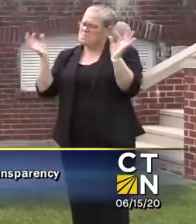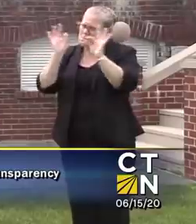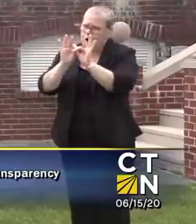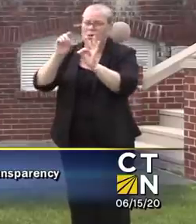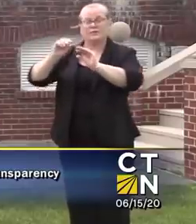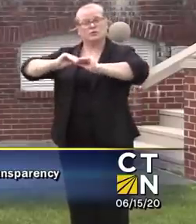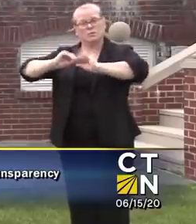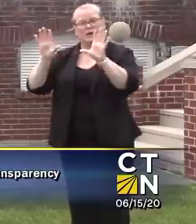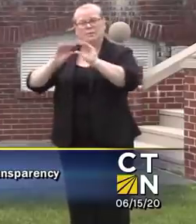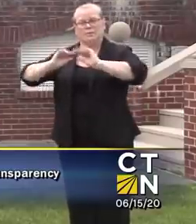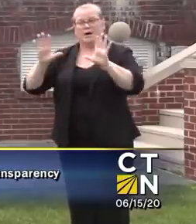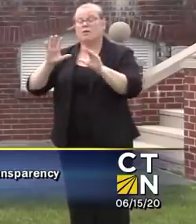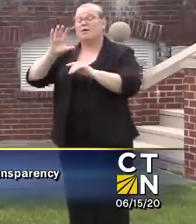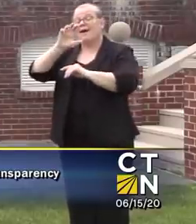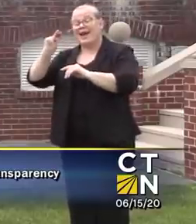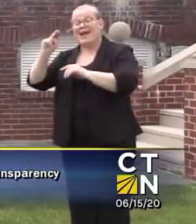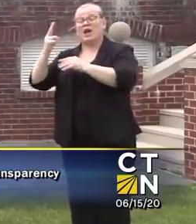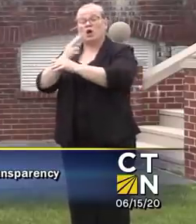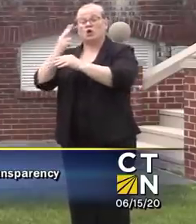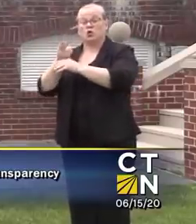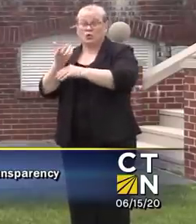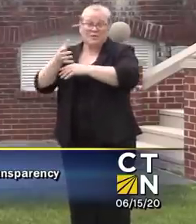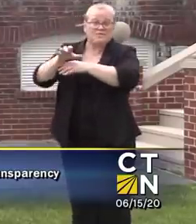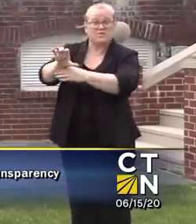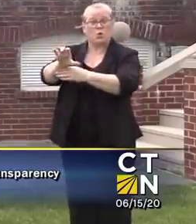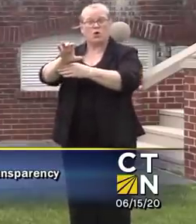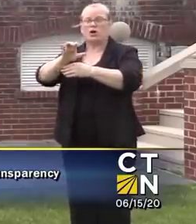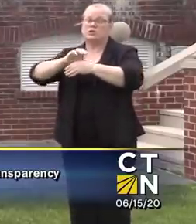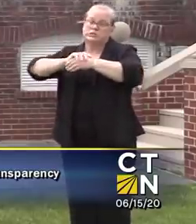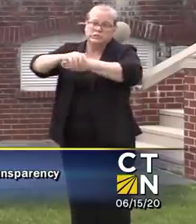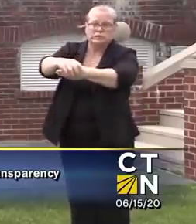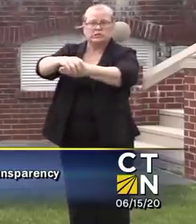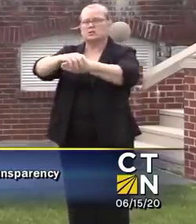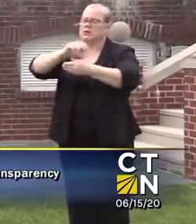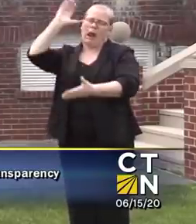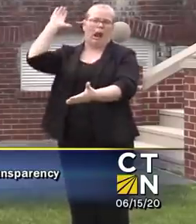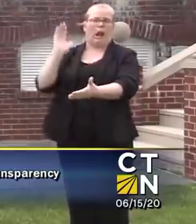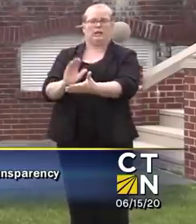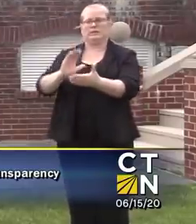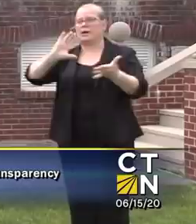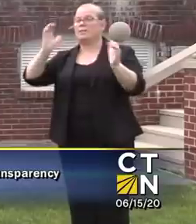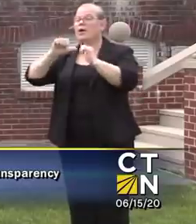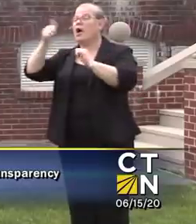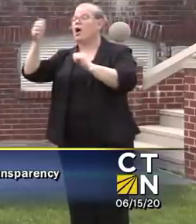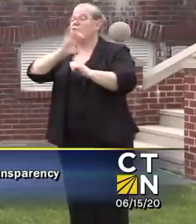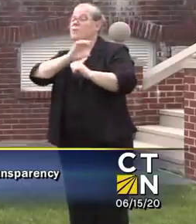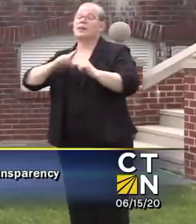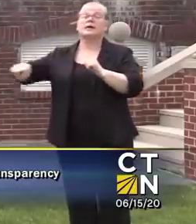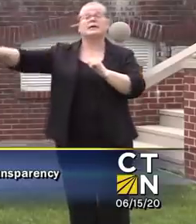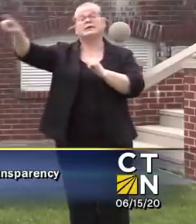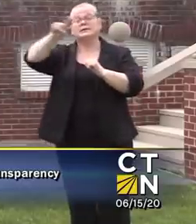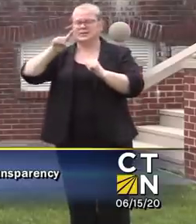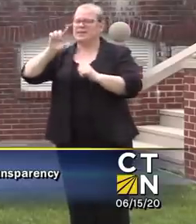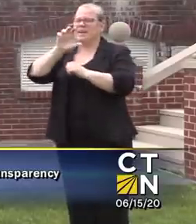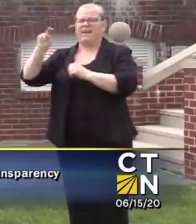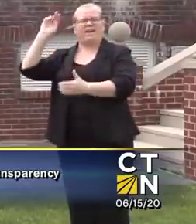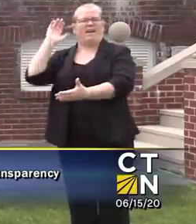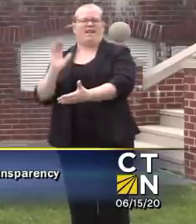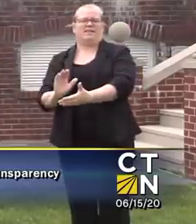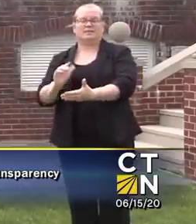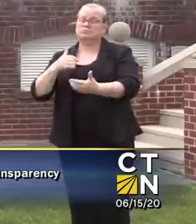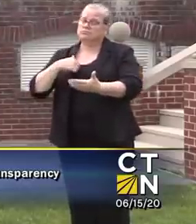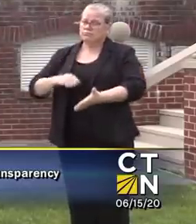use force than just about any of the other police forces around the country. And for that, I'm proud.